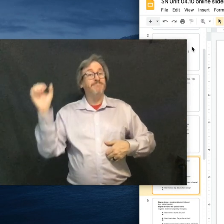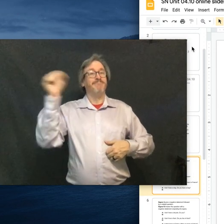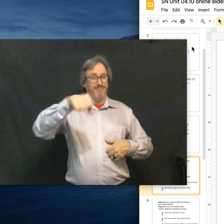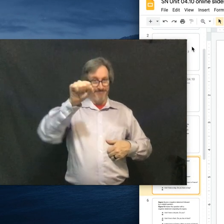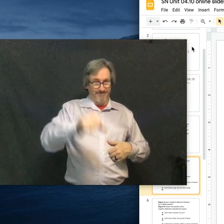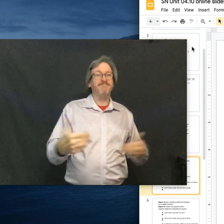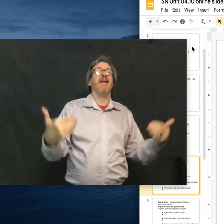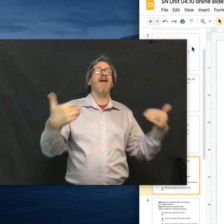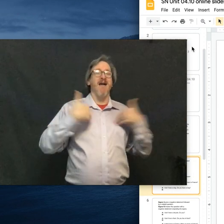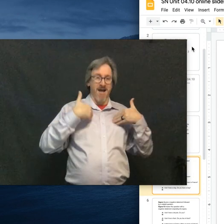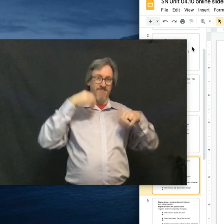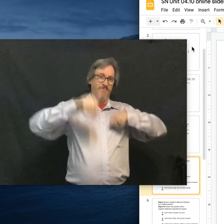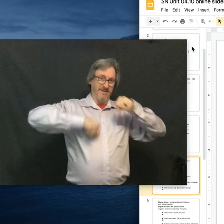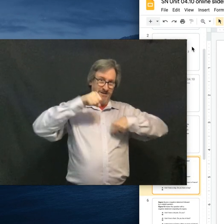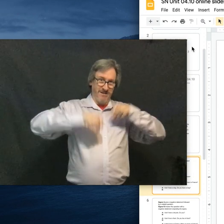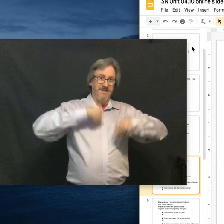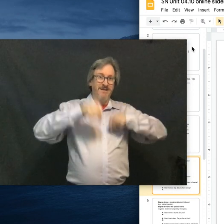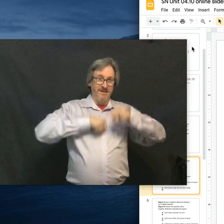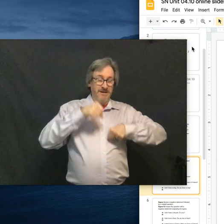bicycle.